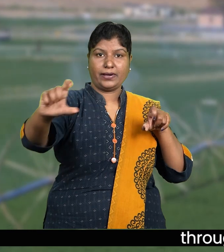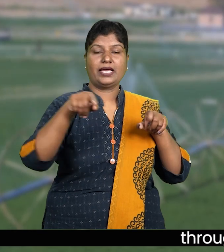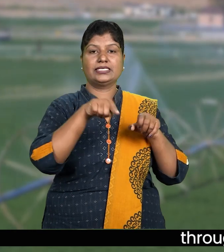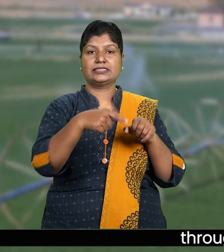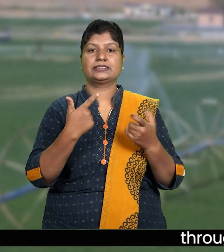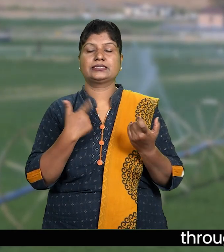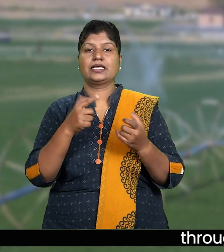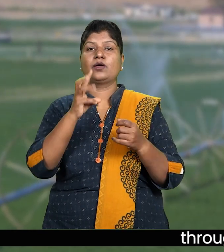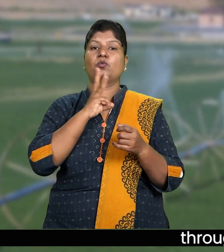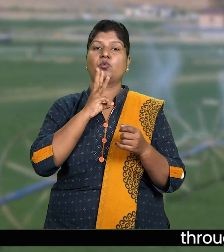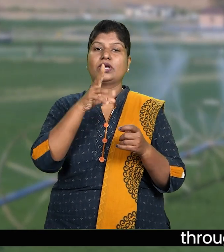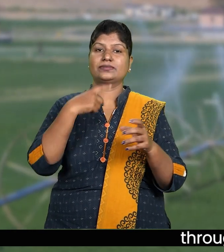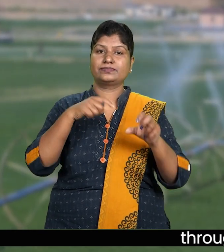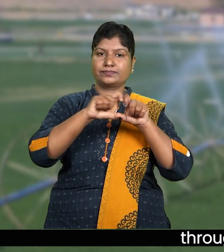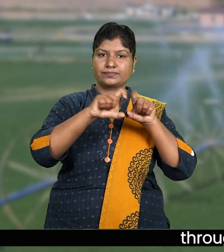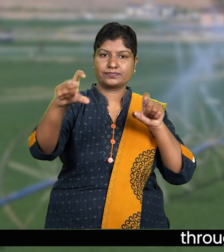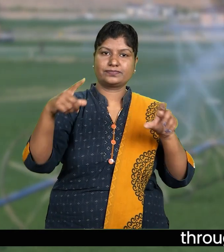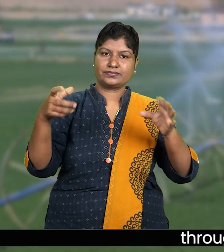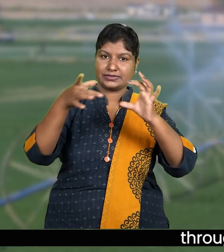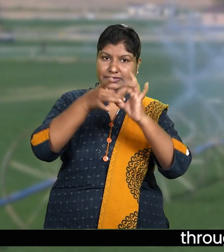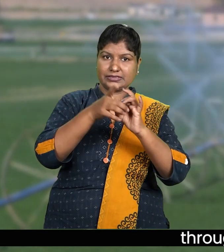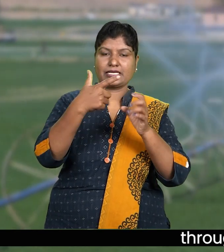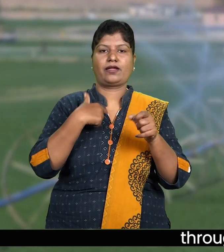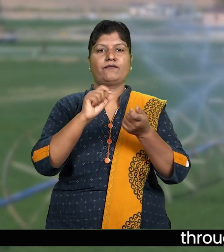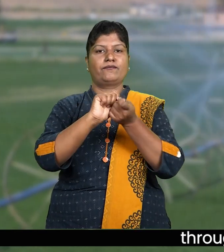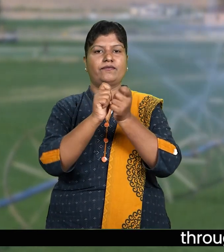sprinkled through the fine nozzles of pipes.